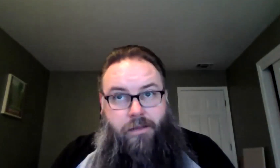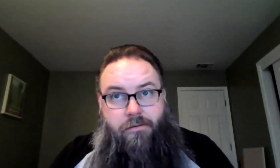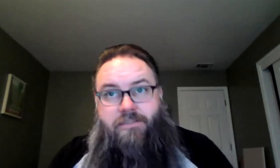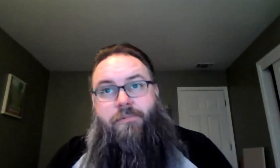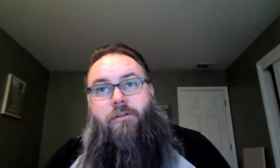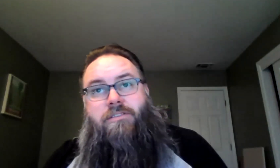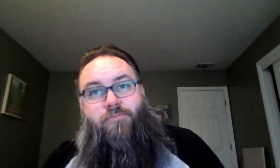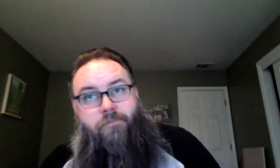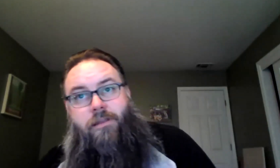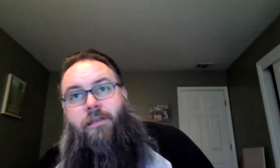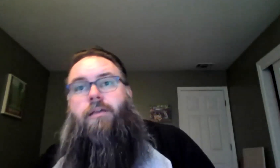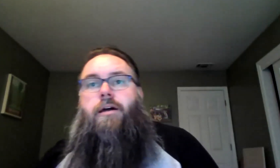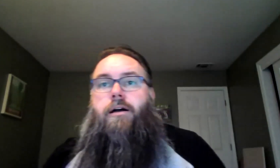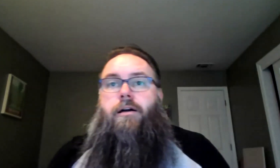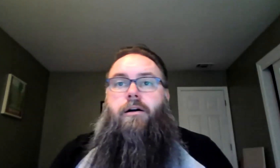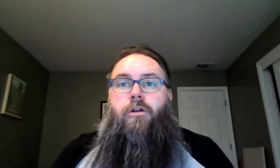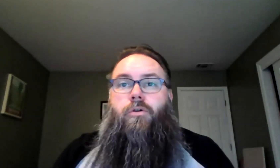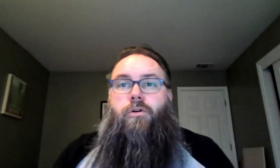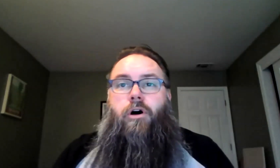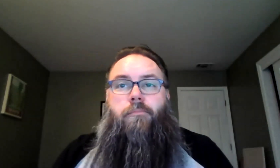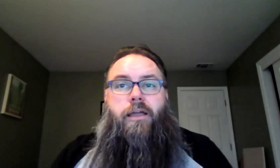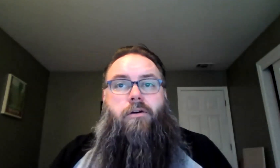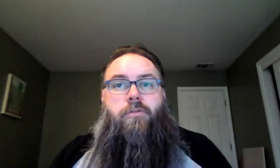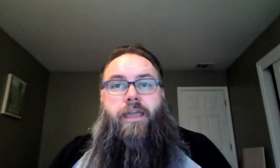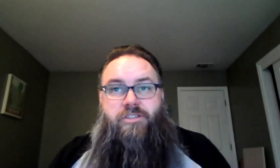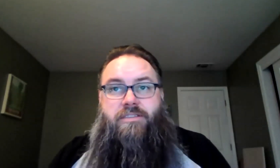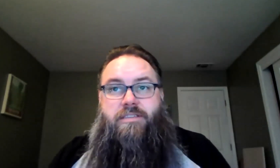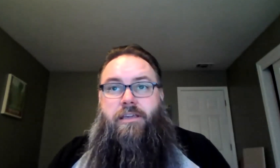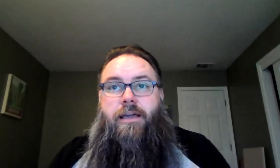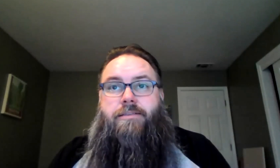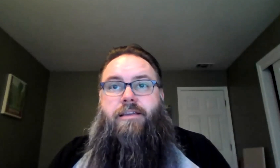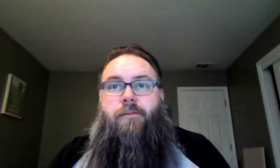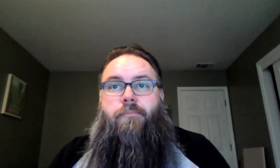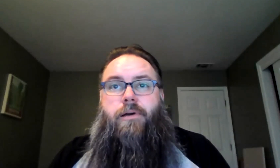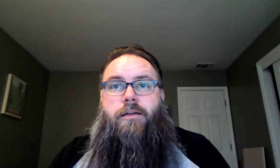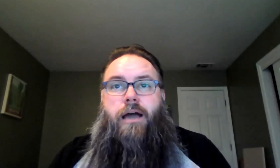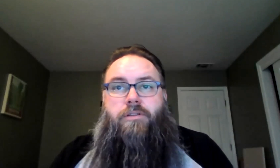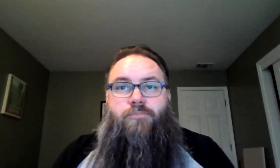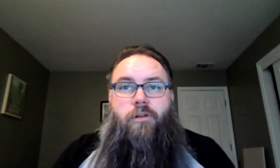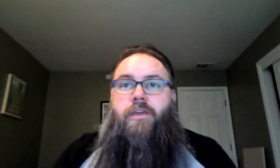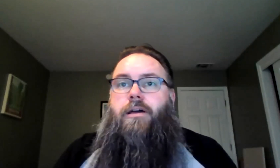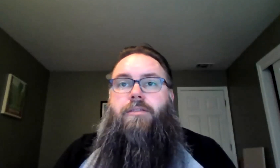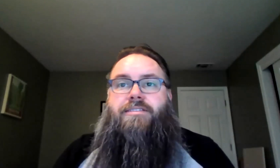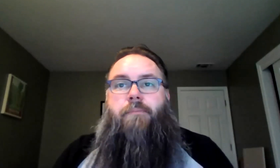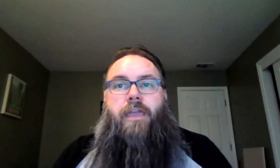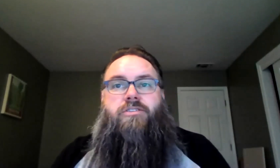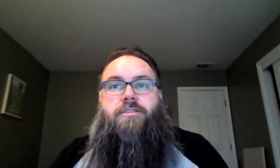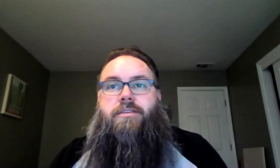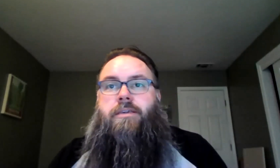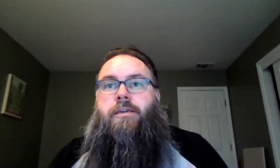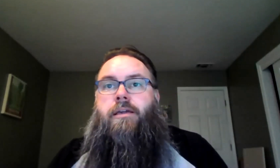Voices United has come out in support of it. Our local On My Own agency has come out in support of it. The